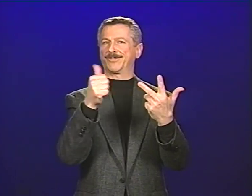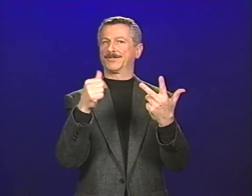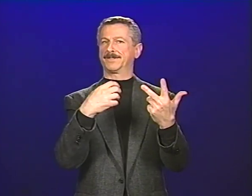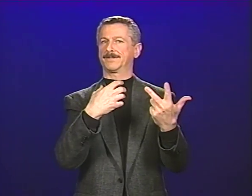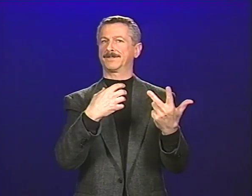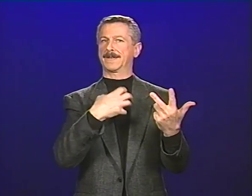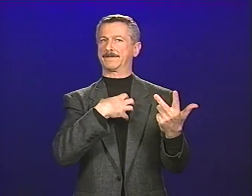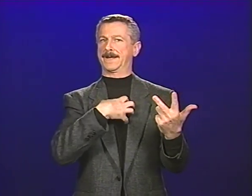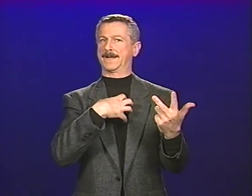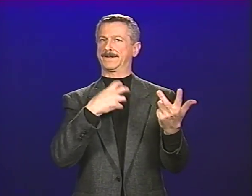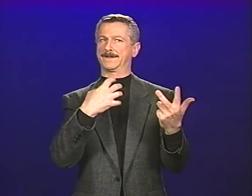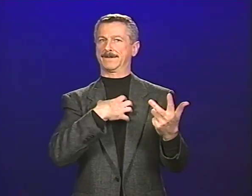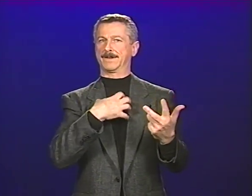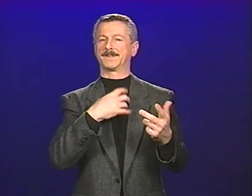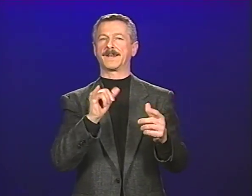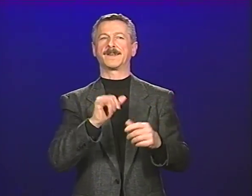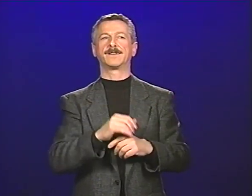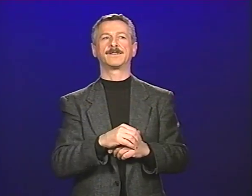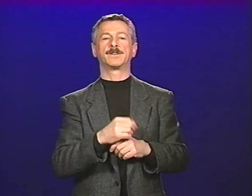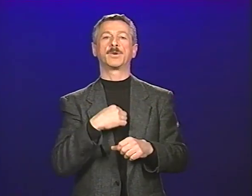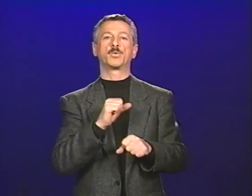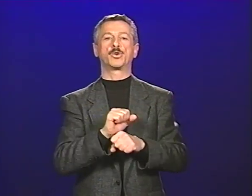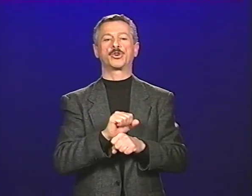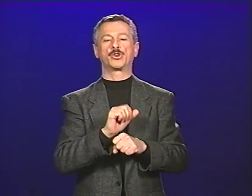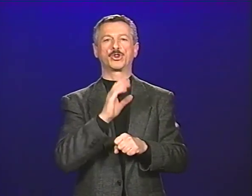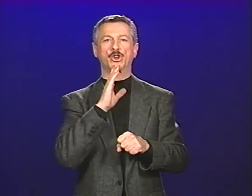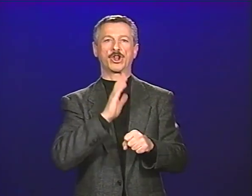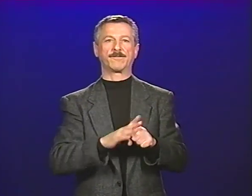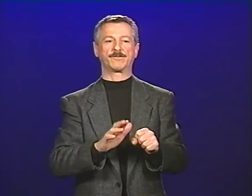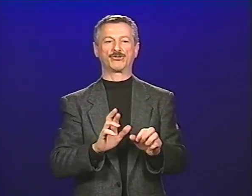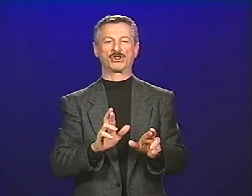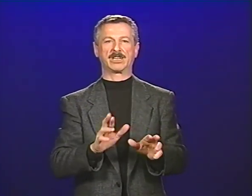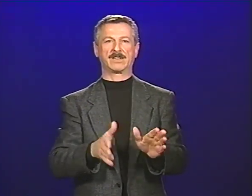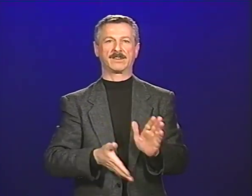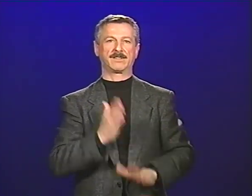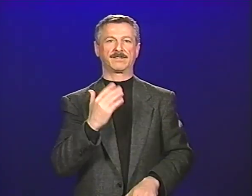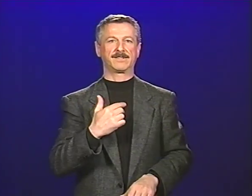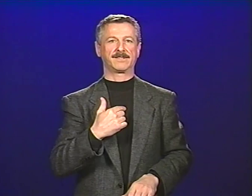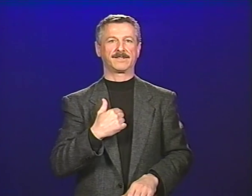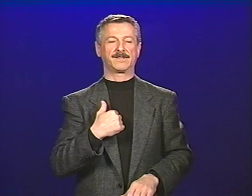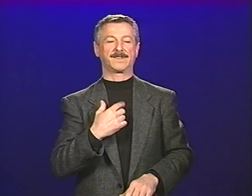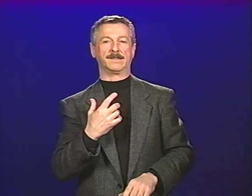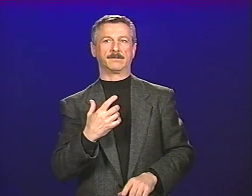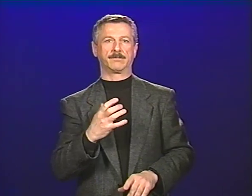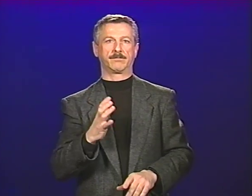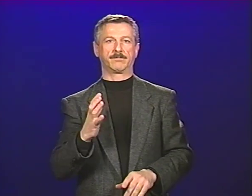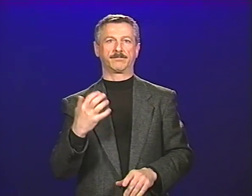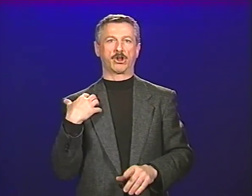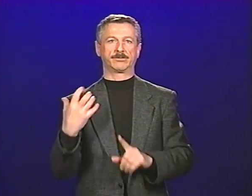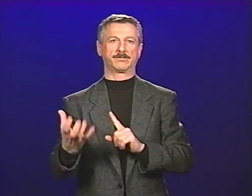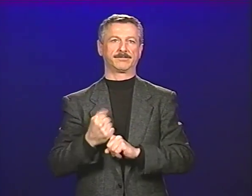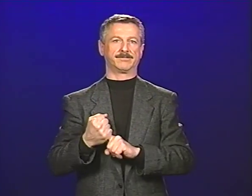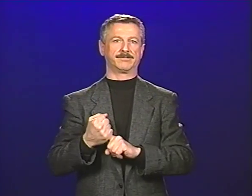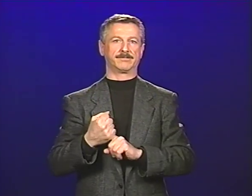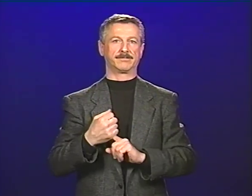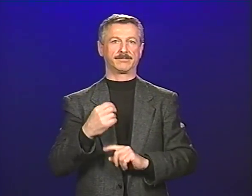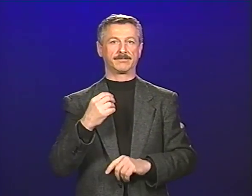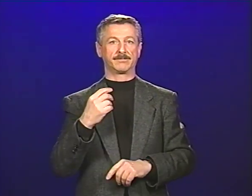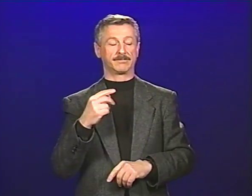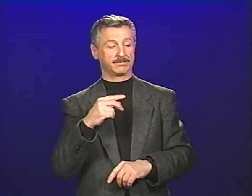It can also function as a complaint. If my work has been barely adequate and I'm trying to leave early, and the boss catches me and